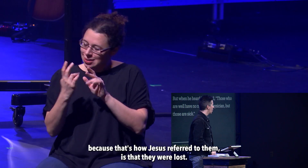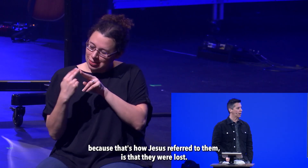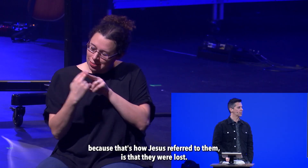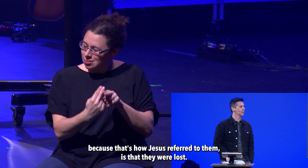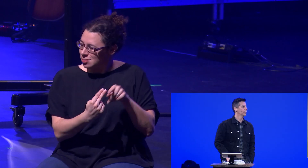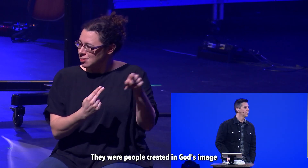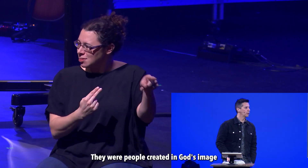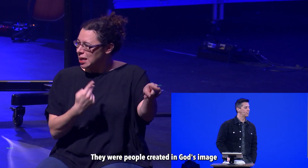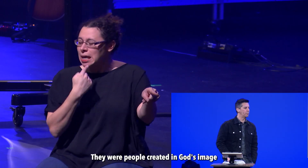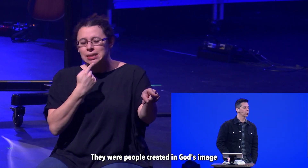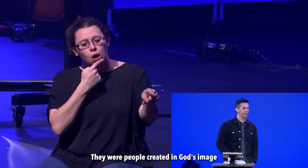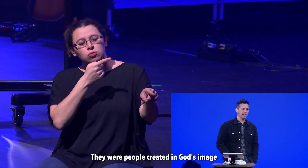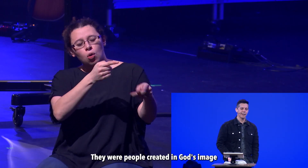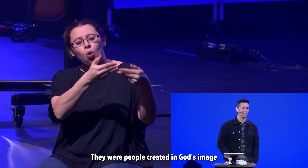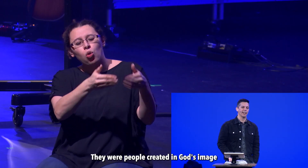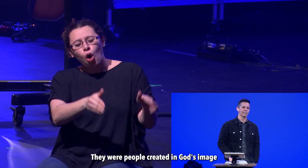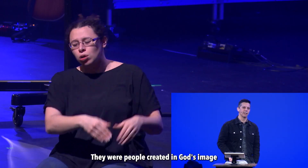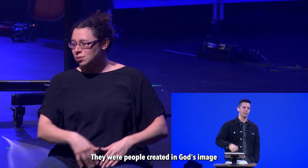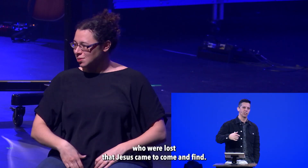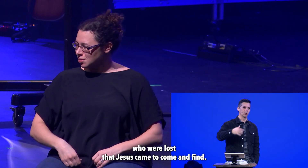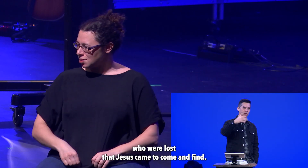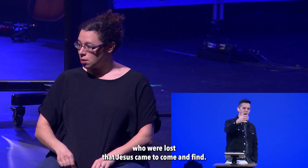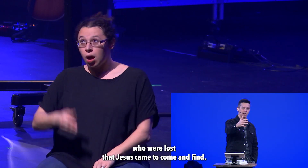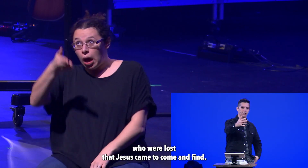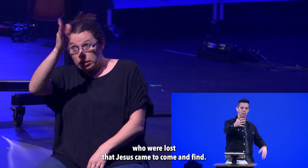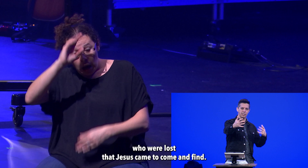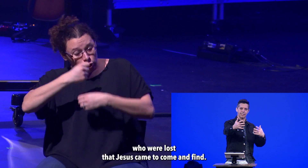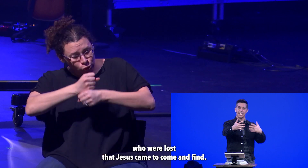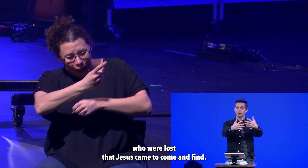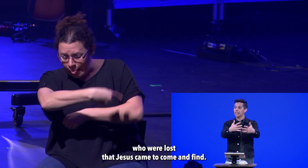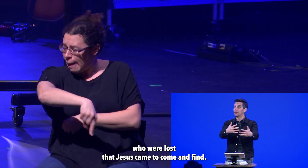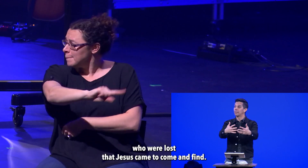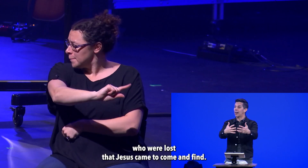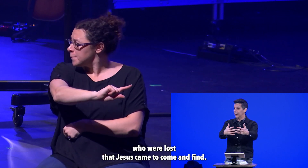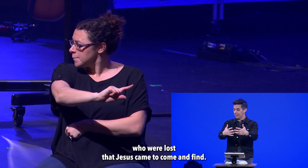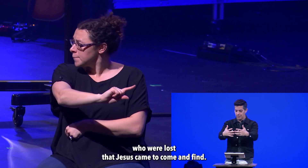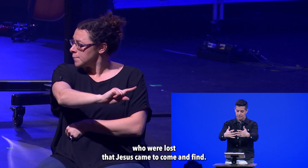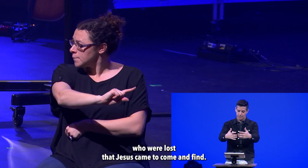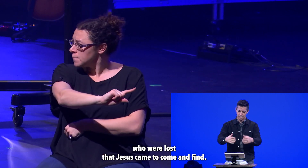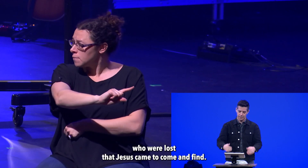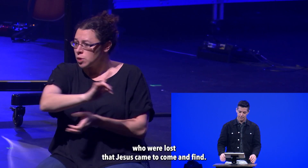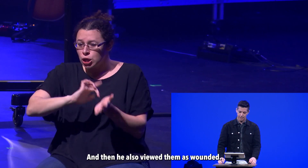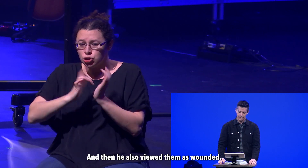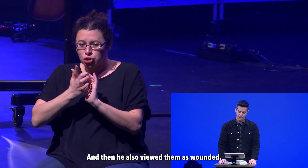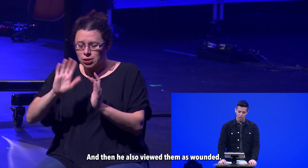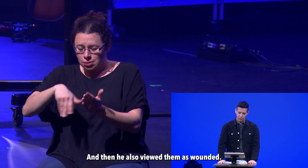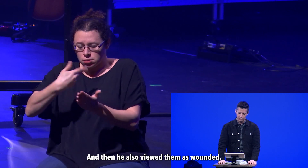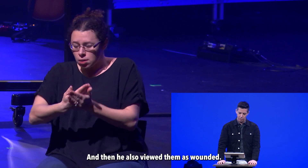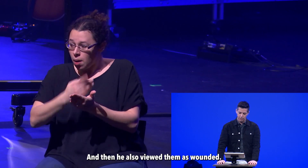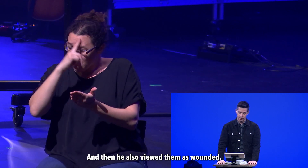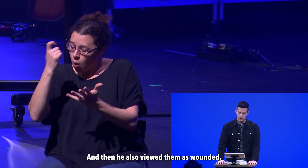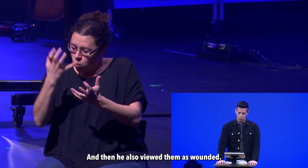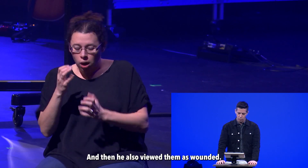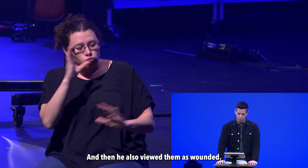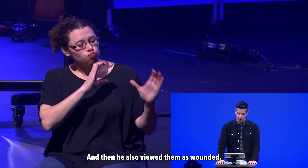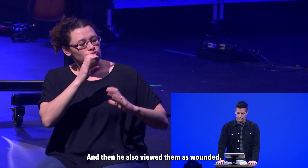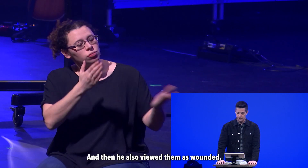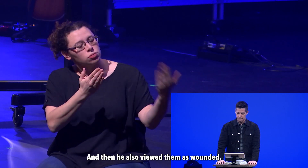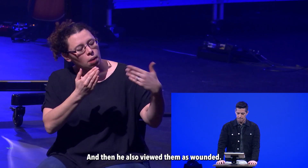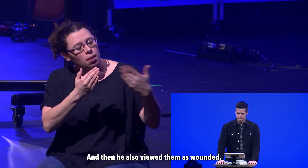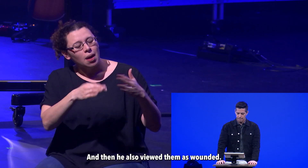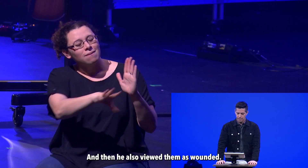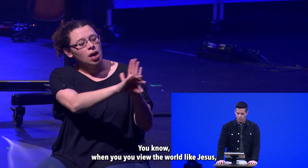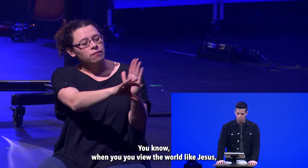that they were lost. They were people created in God's image who were lost that Jesus came to come and find. And then he also viewed them as